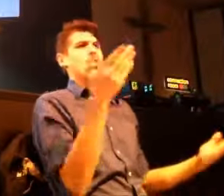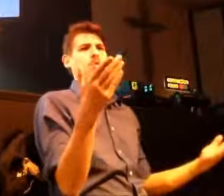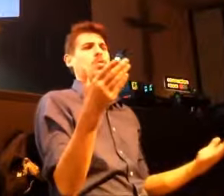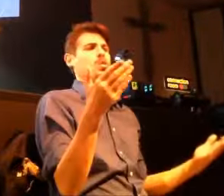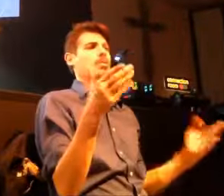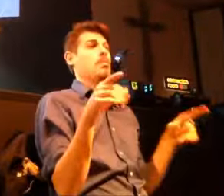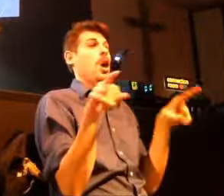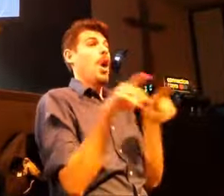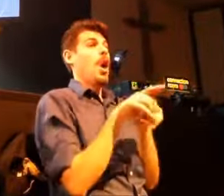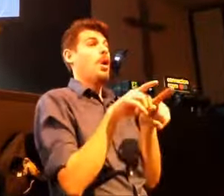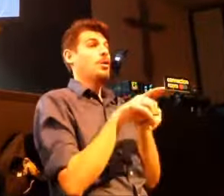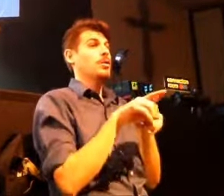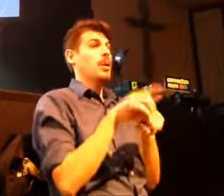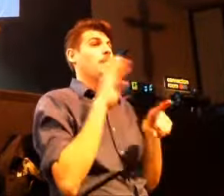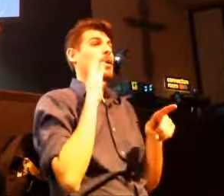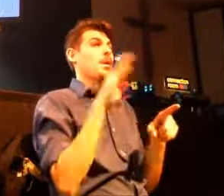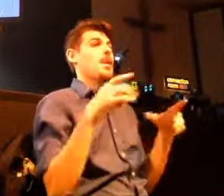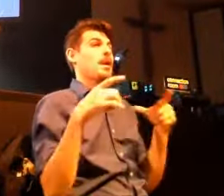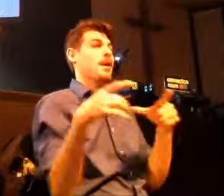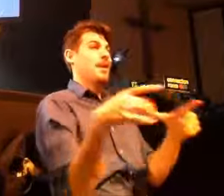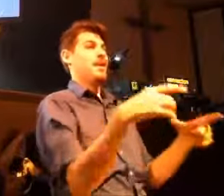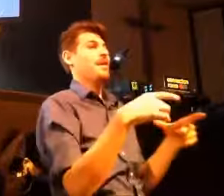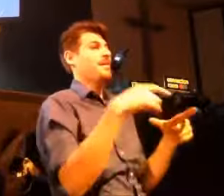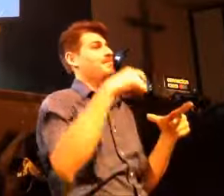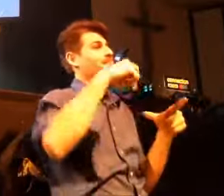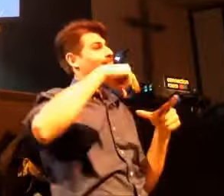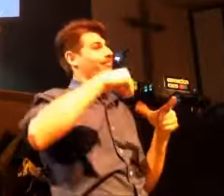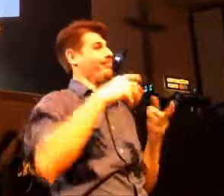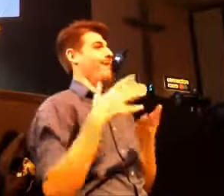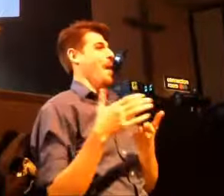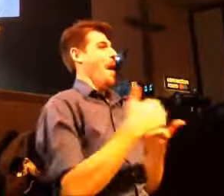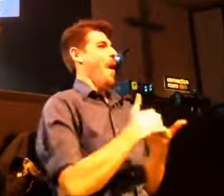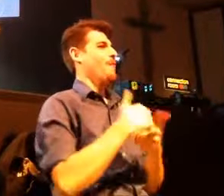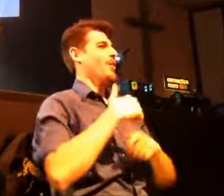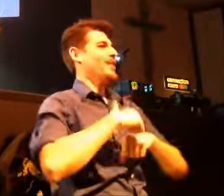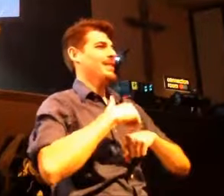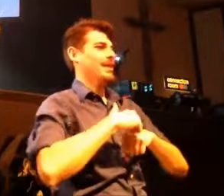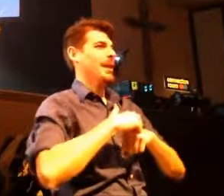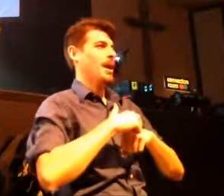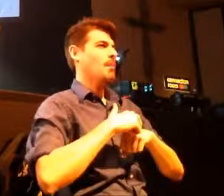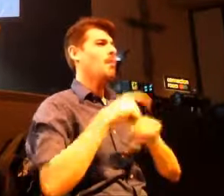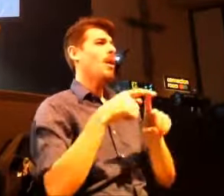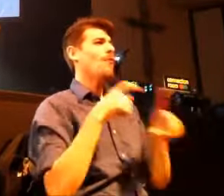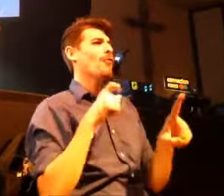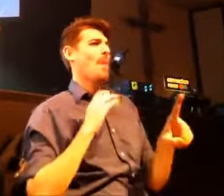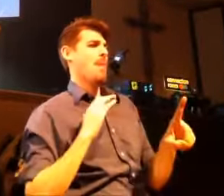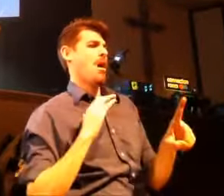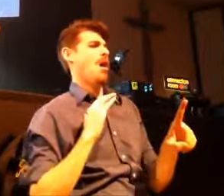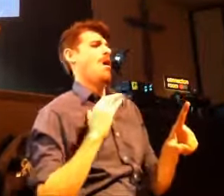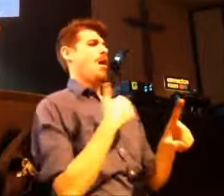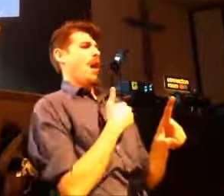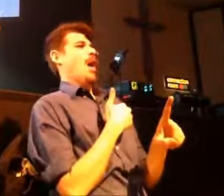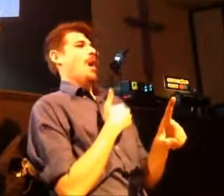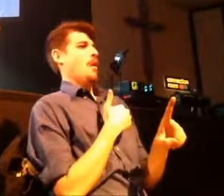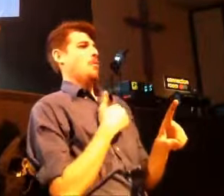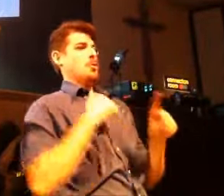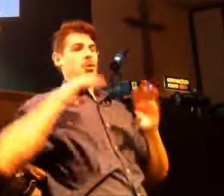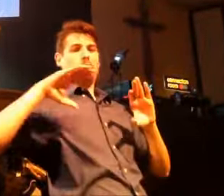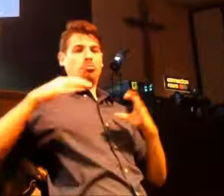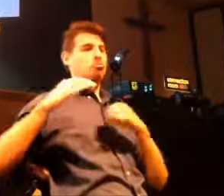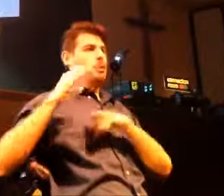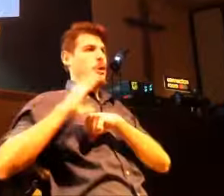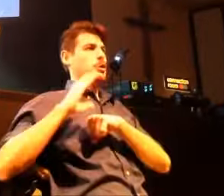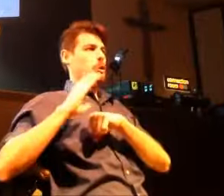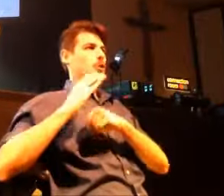is going to be our offering time, and so I just, on behalf of everybody who works here and all the people who attend this church, I just want to thank you all who regularly give and